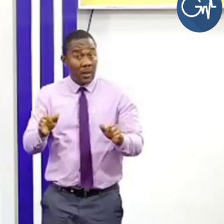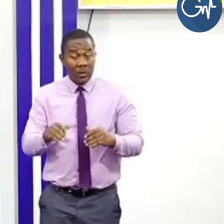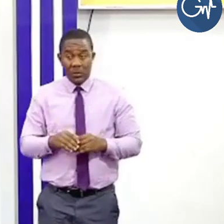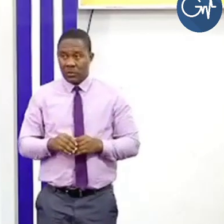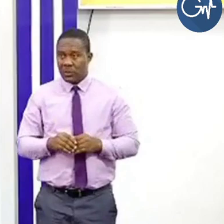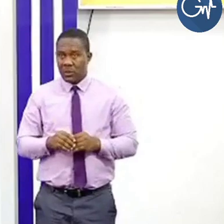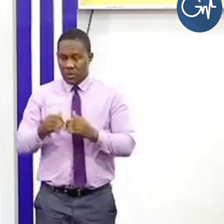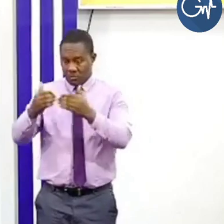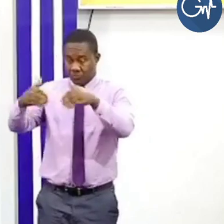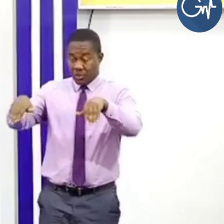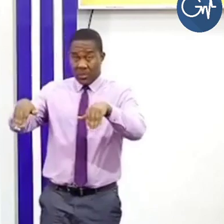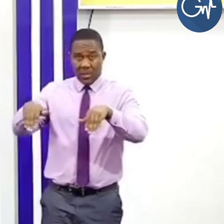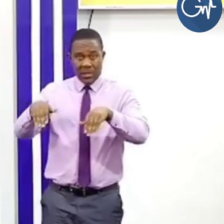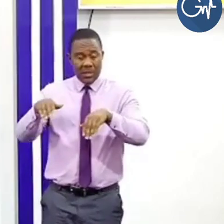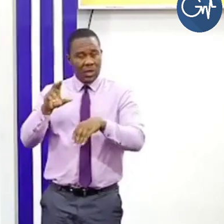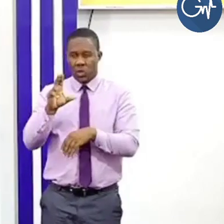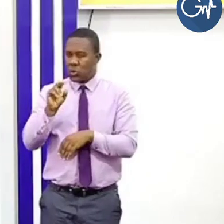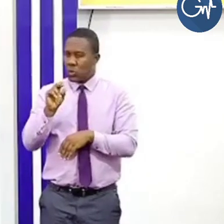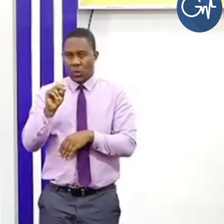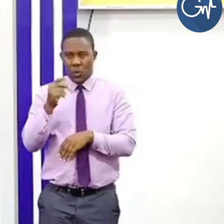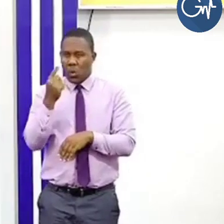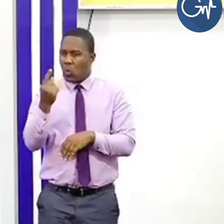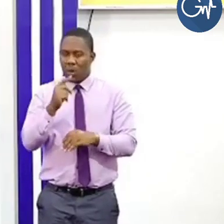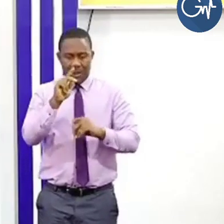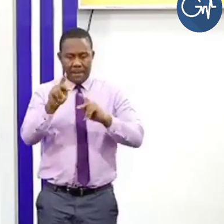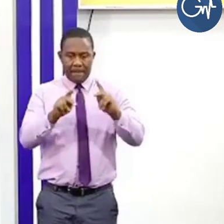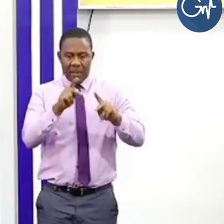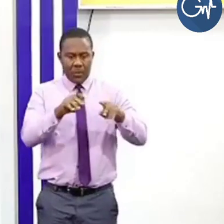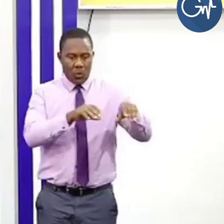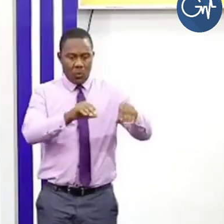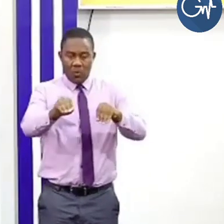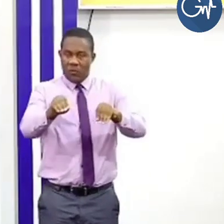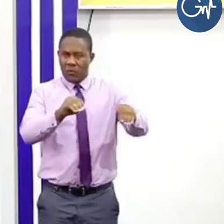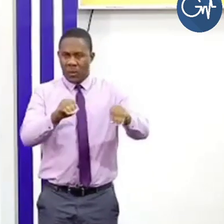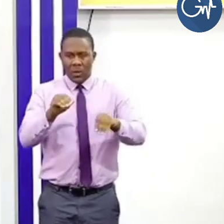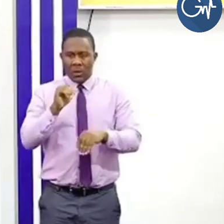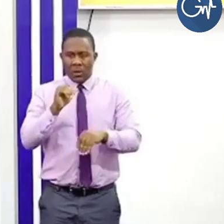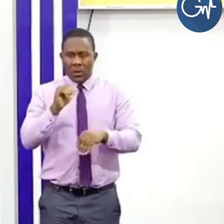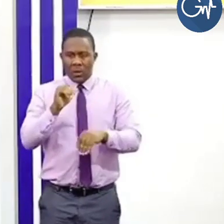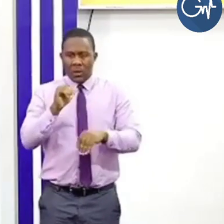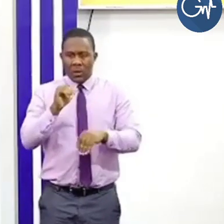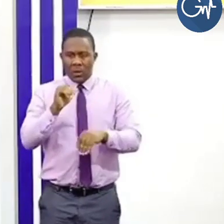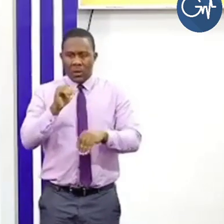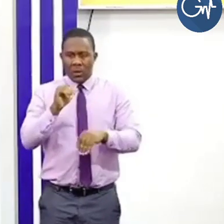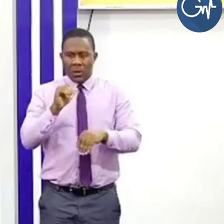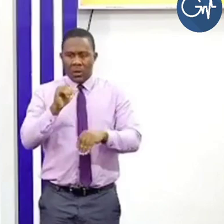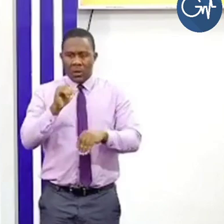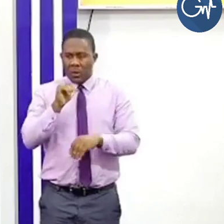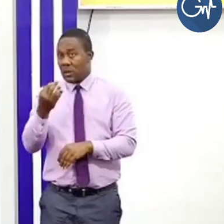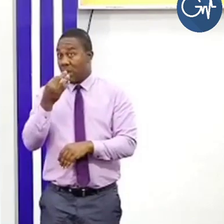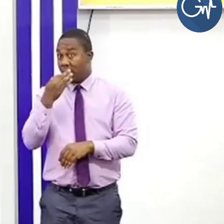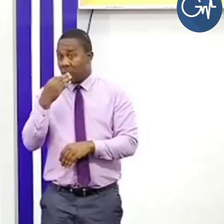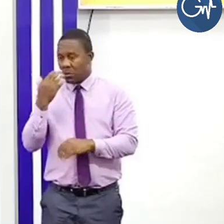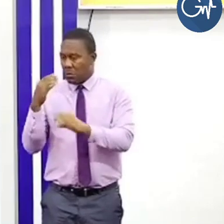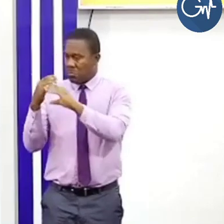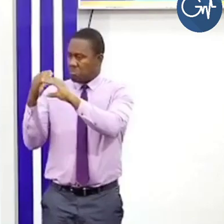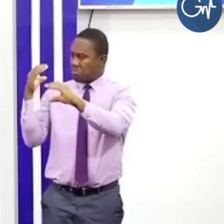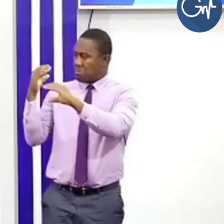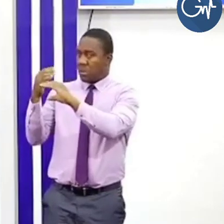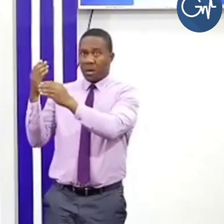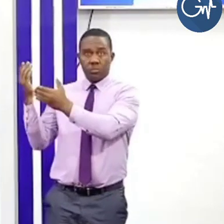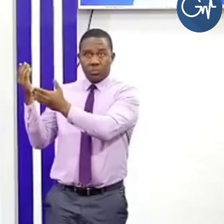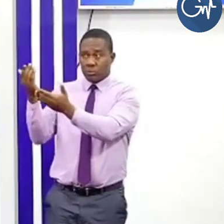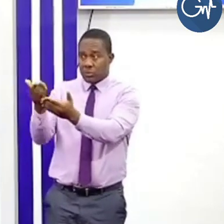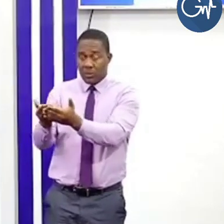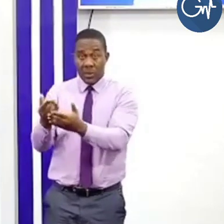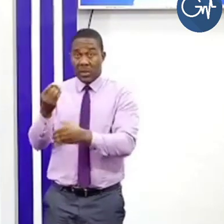Restrictions, no, a Nippon wants them yaka, Yanka, Adriana, Nasa cargo wants them. Restrictions, no, and